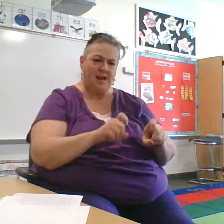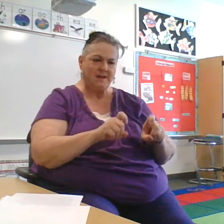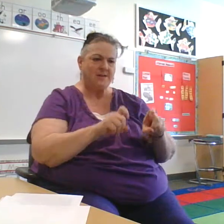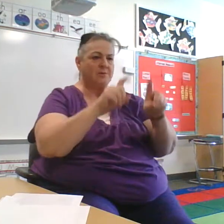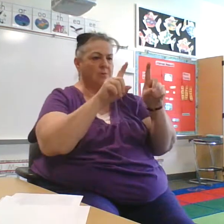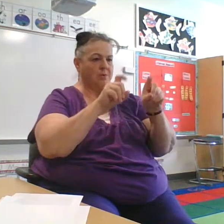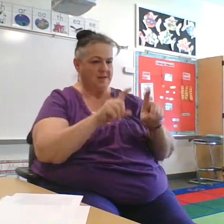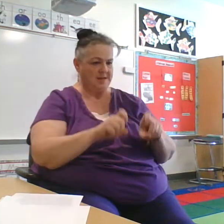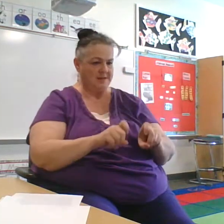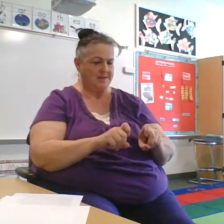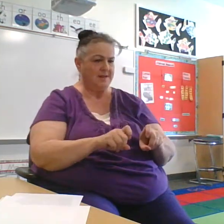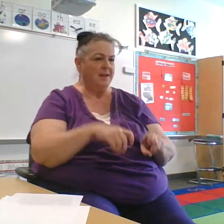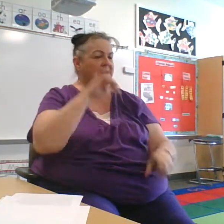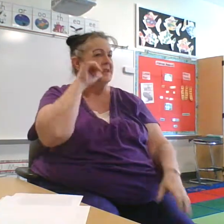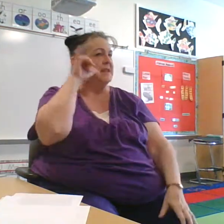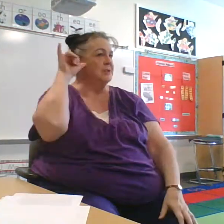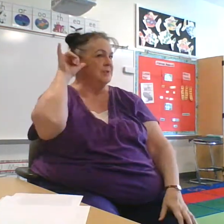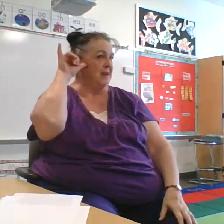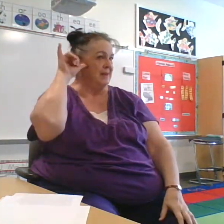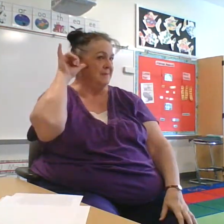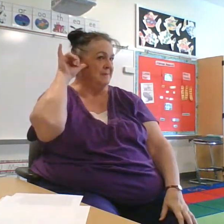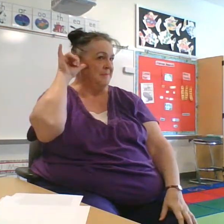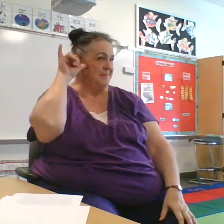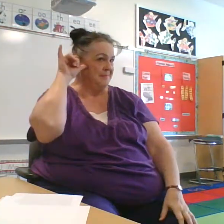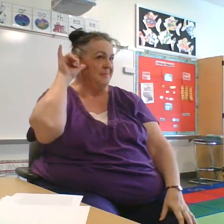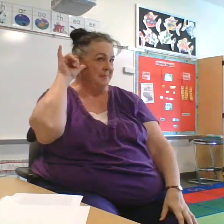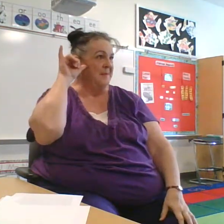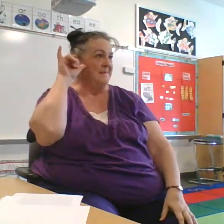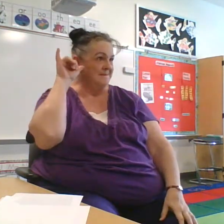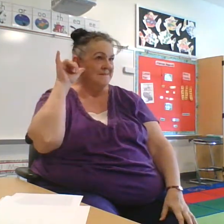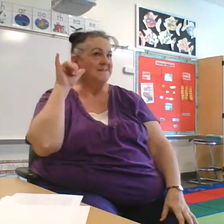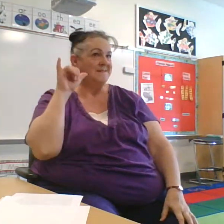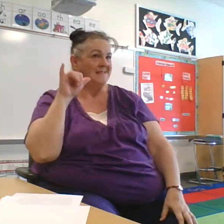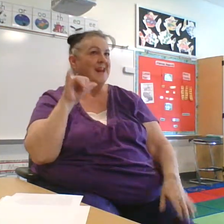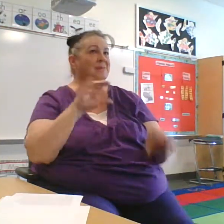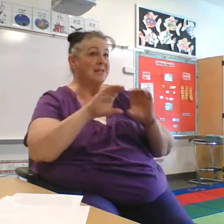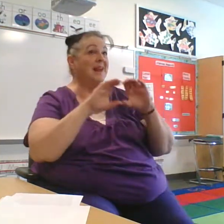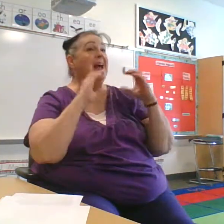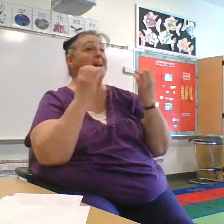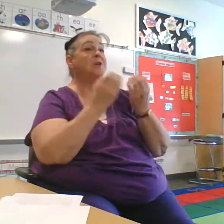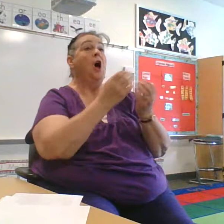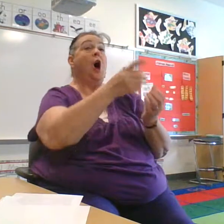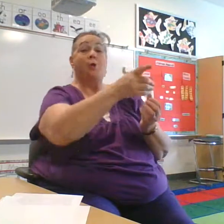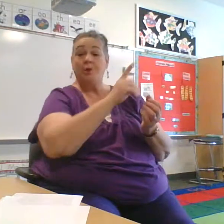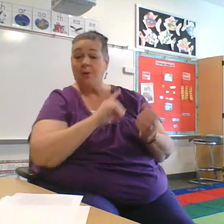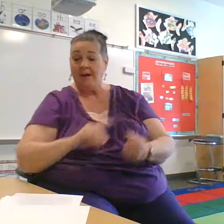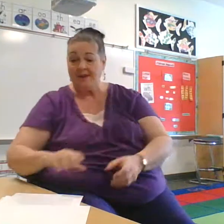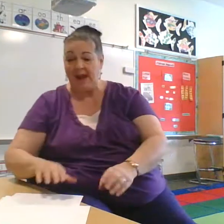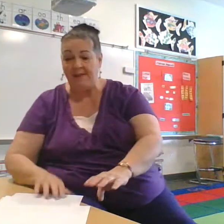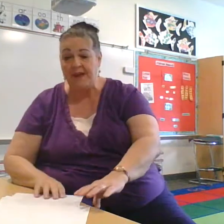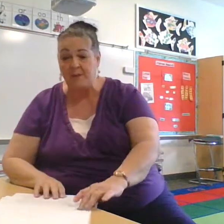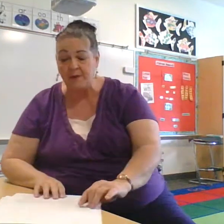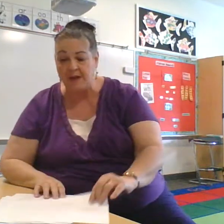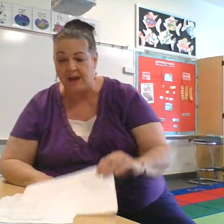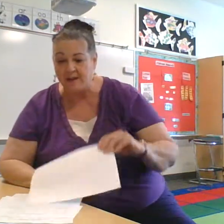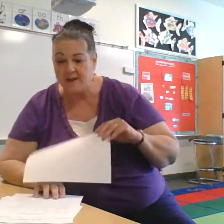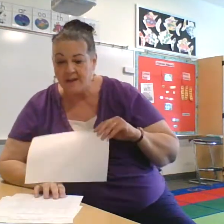test yesterday. Okay, there was a class. Yeah, it was class. I forgot. Oh, you haven't had that one yet. No, I